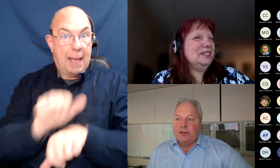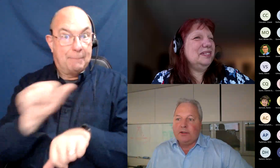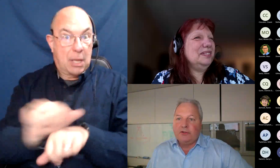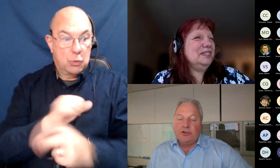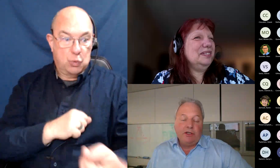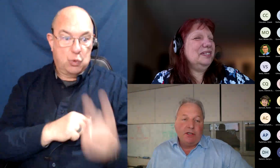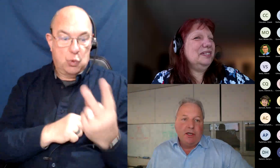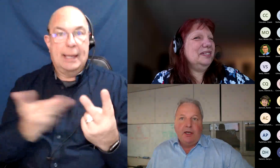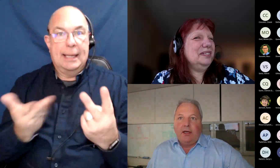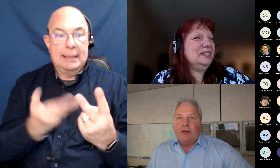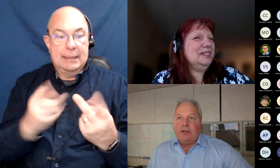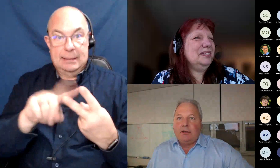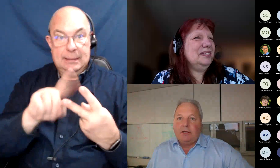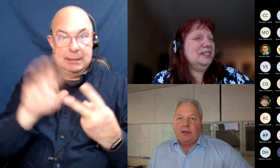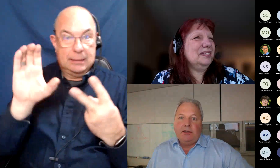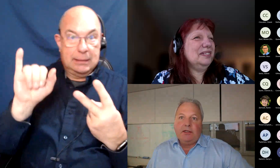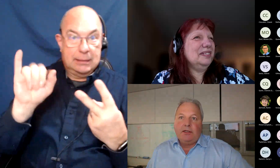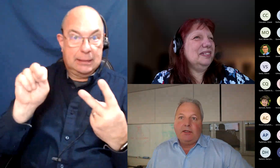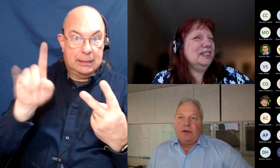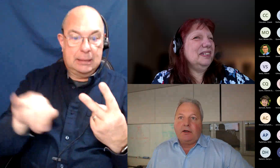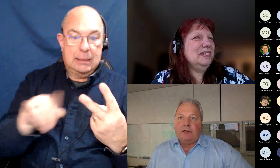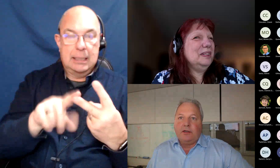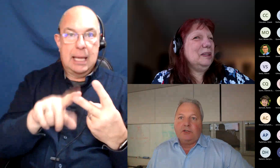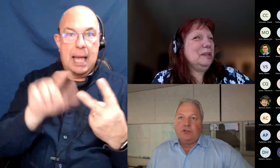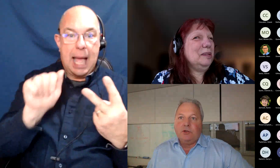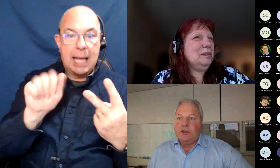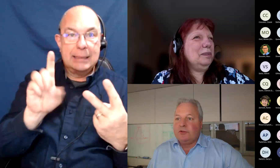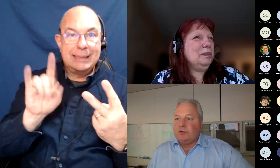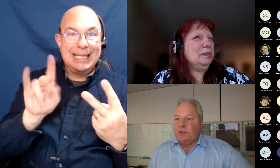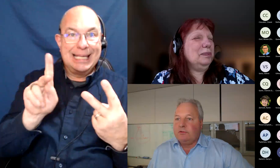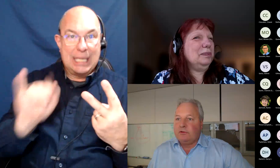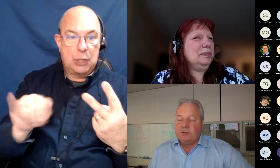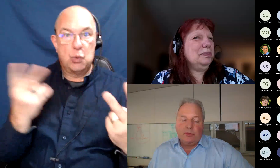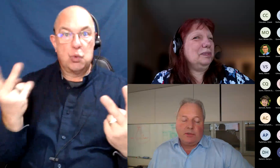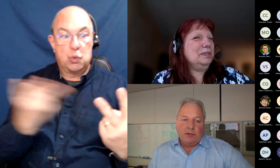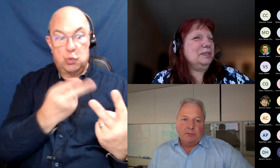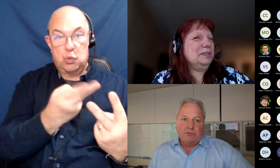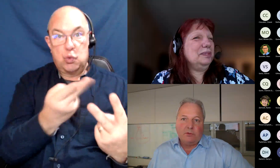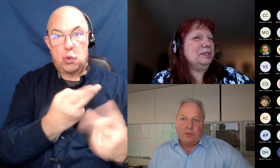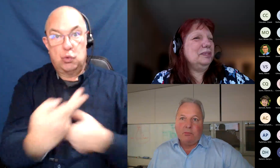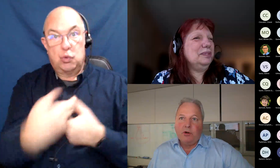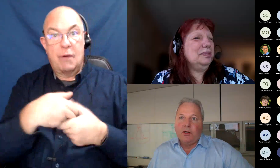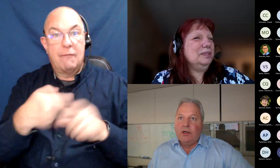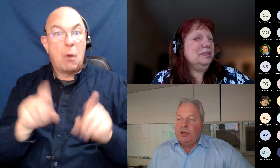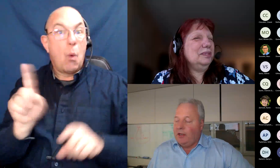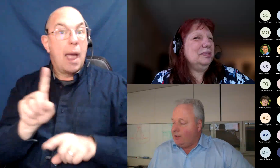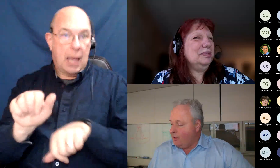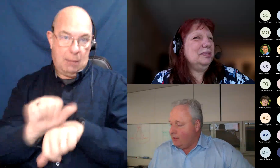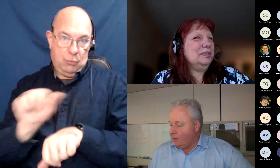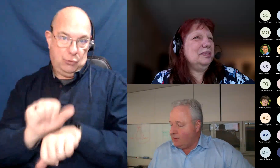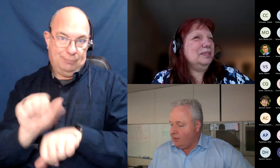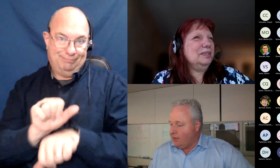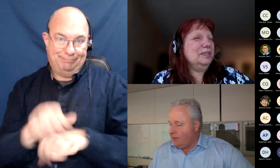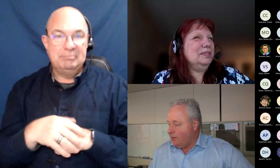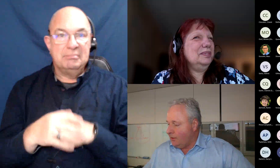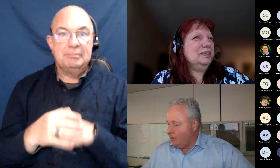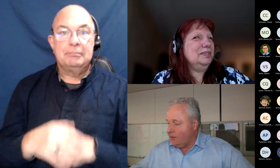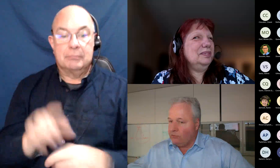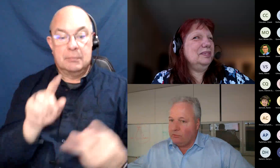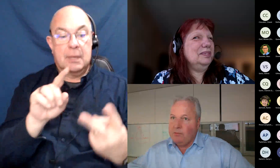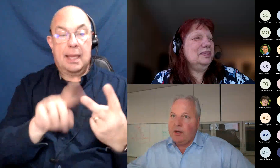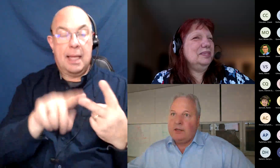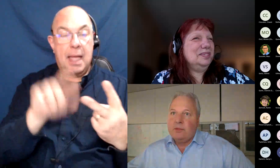and Cindy and Adiki are joining us this week from Alberta. And